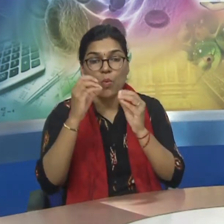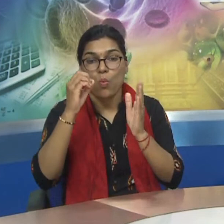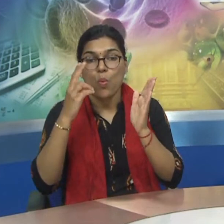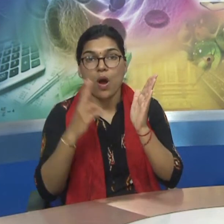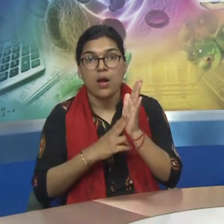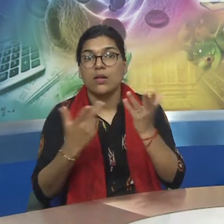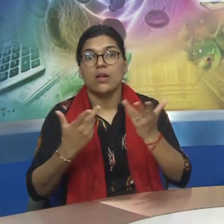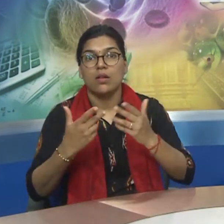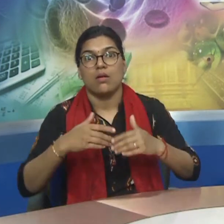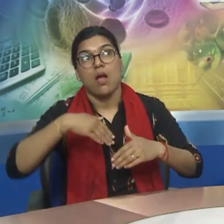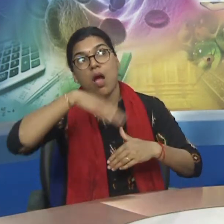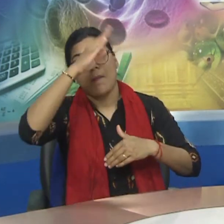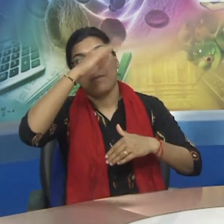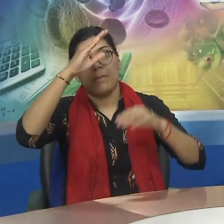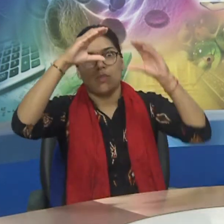feature is ribbon.